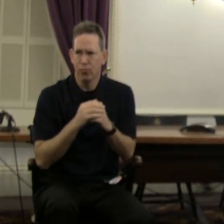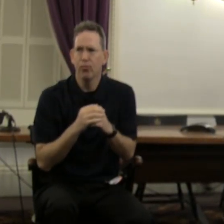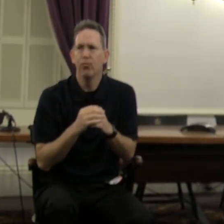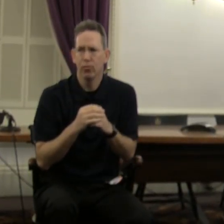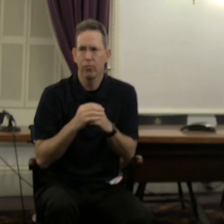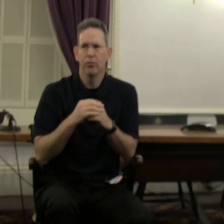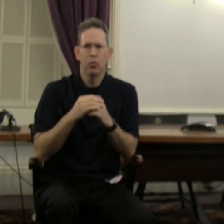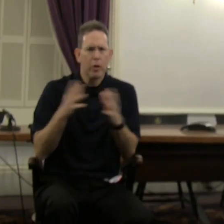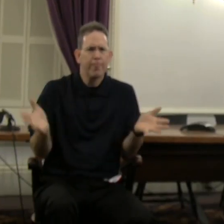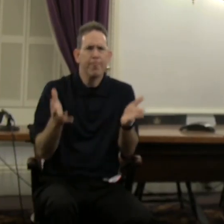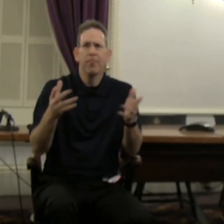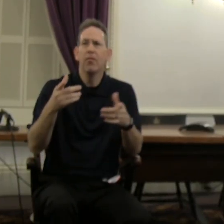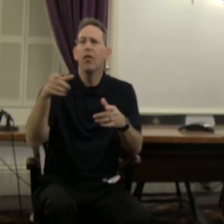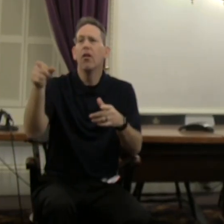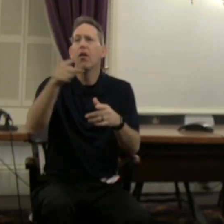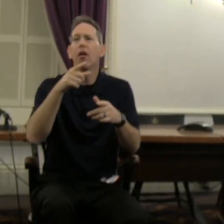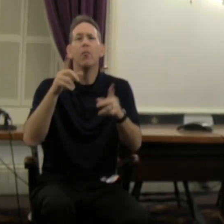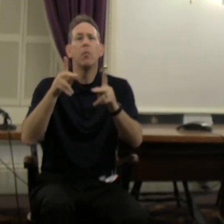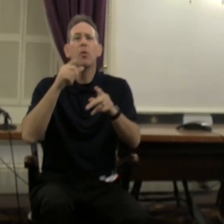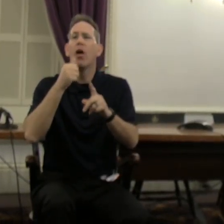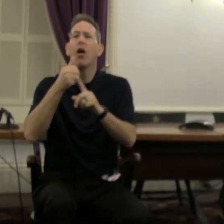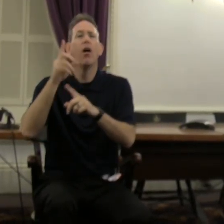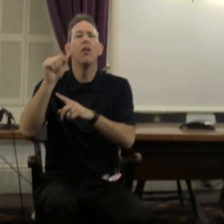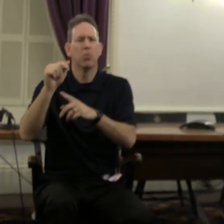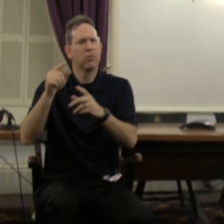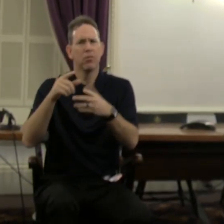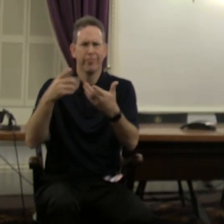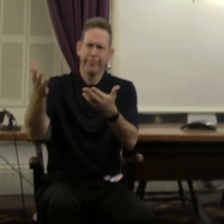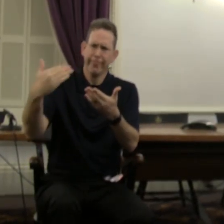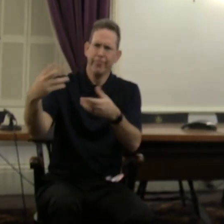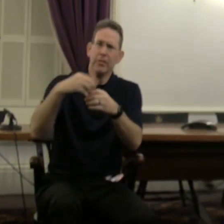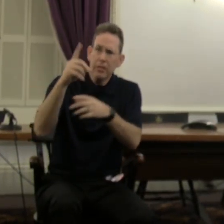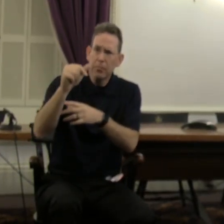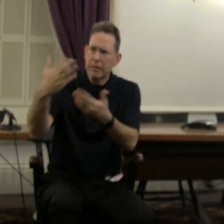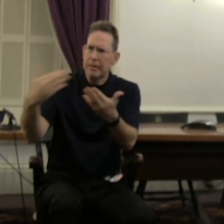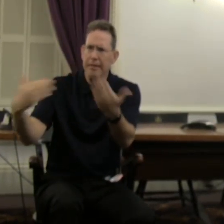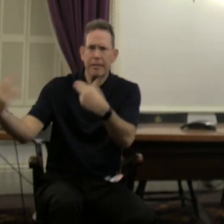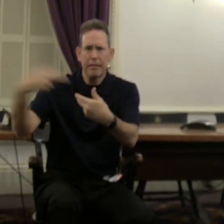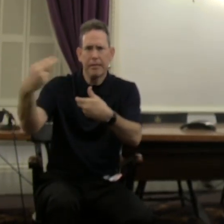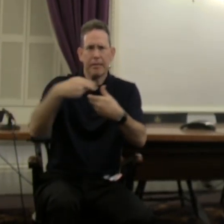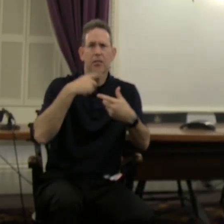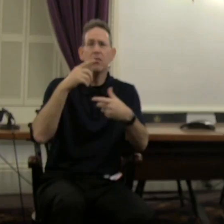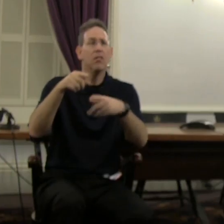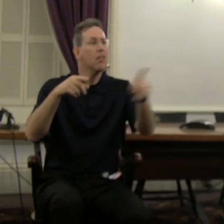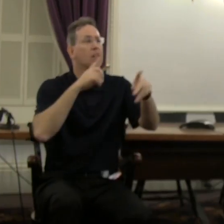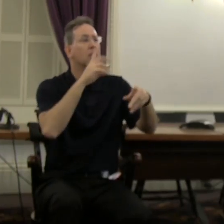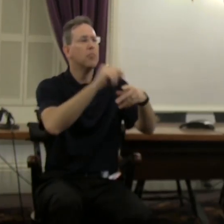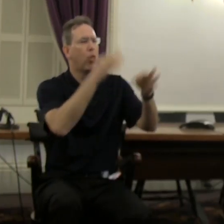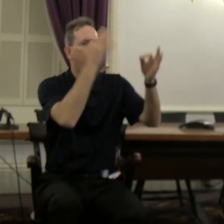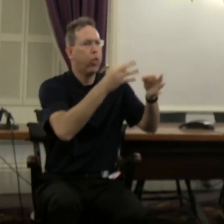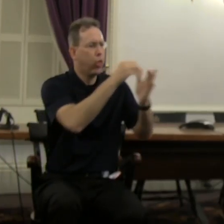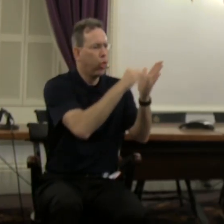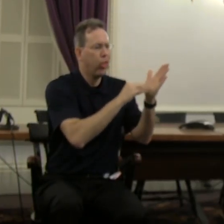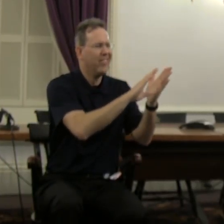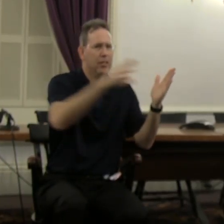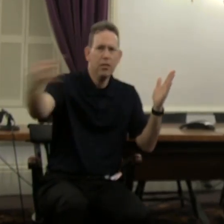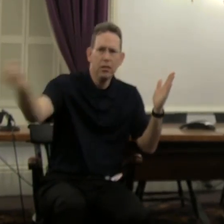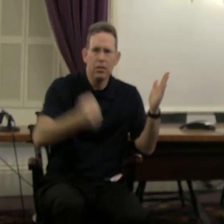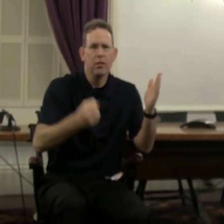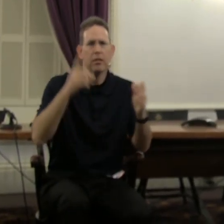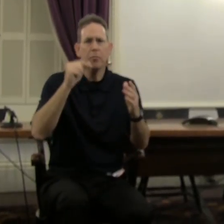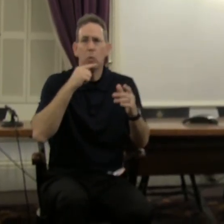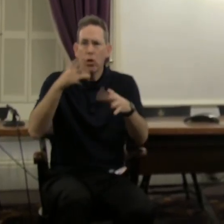from being a little more restrictive as to how they interpreted the law, and it also expanded the ADA to cover epilepsy, multiple